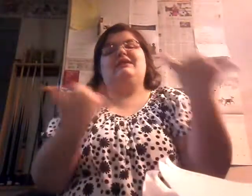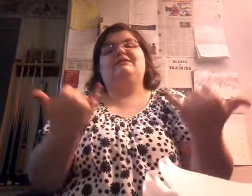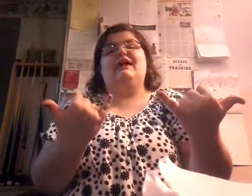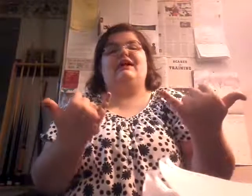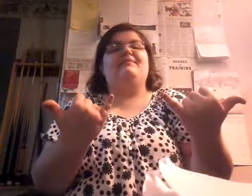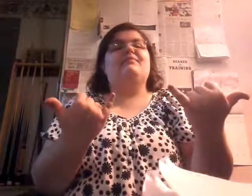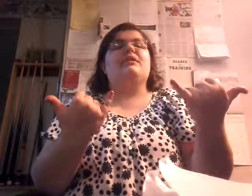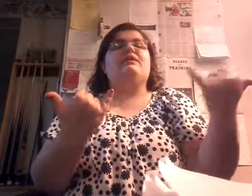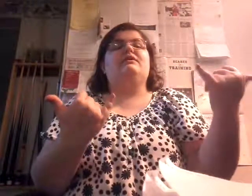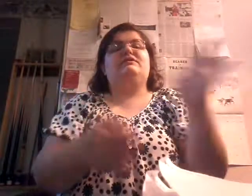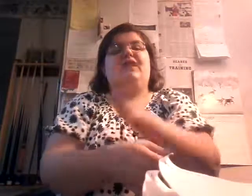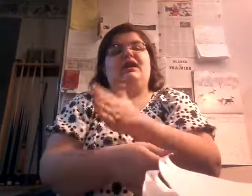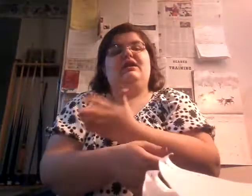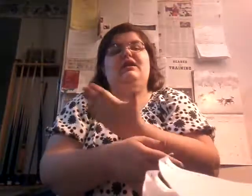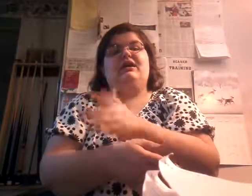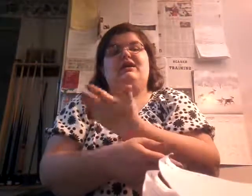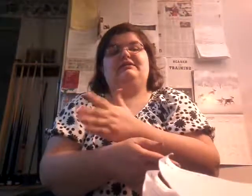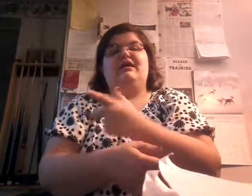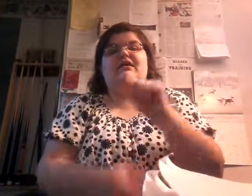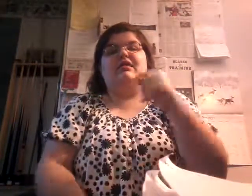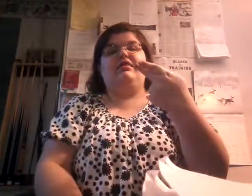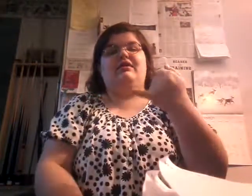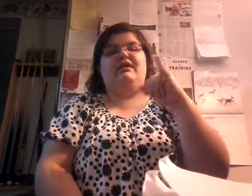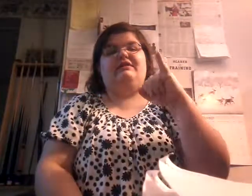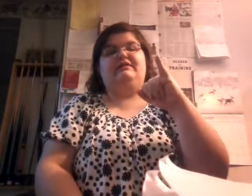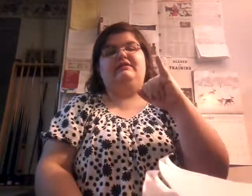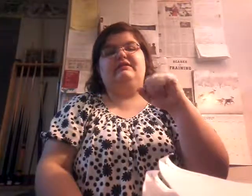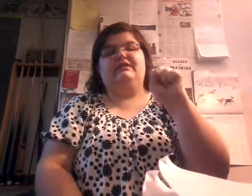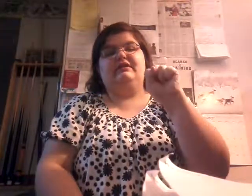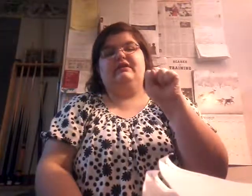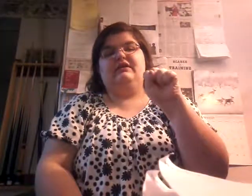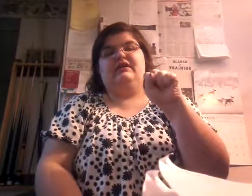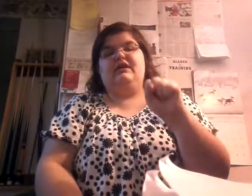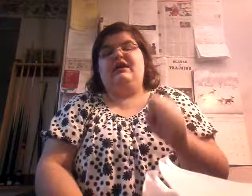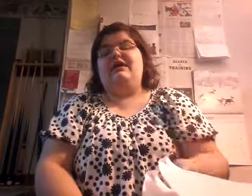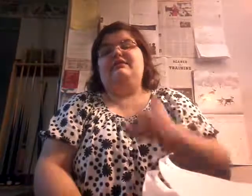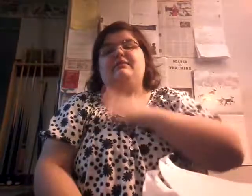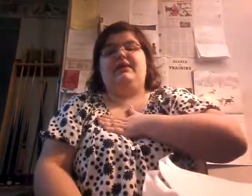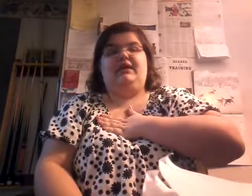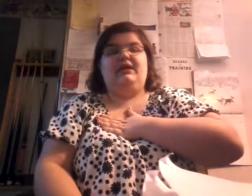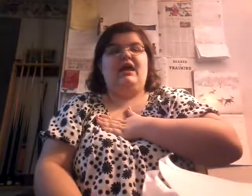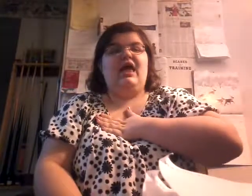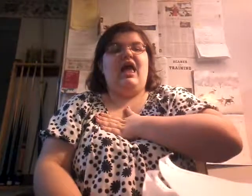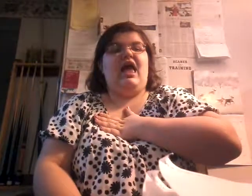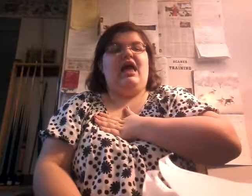today's song is "This Is Me,"